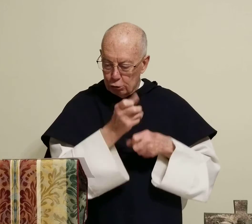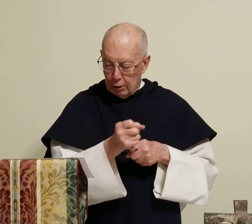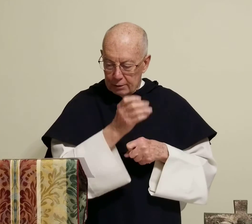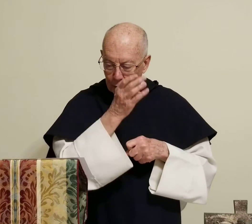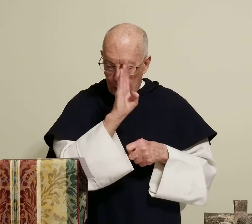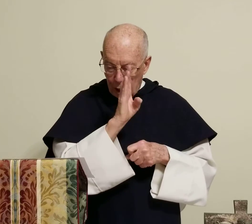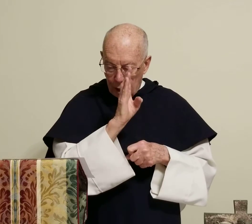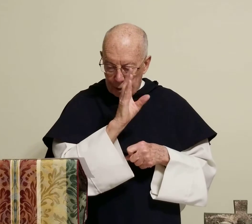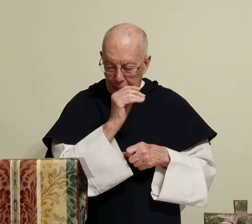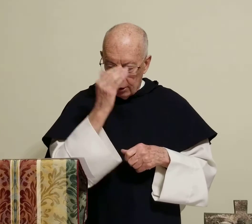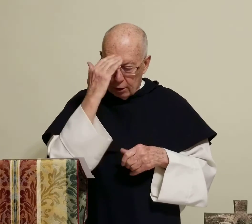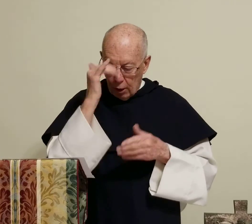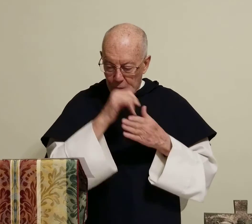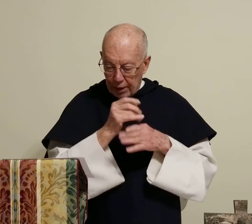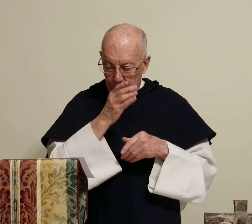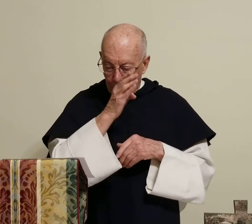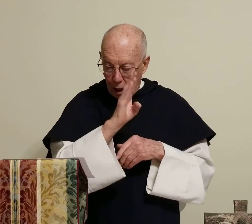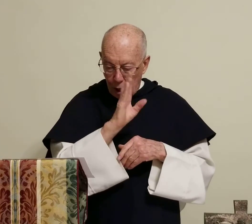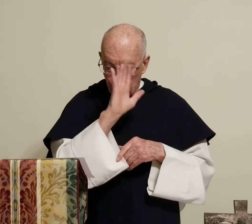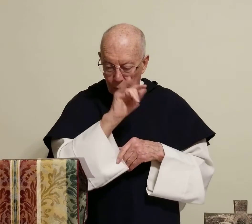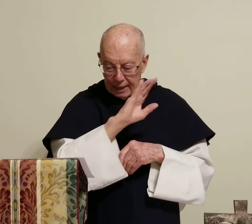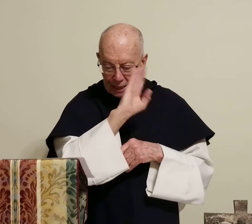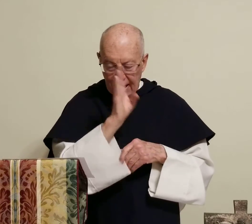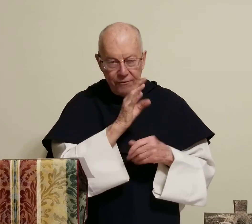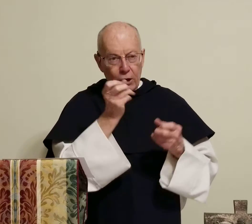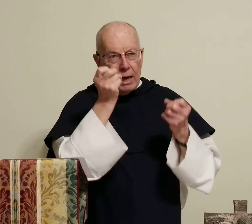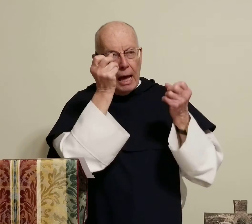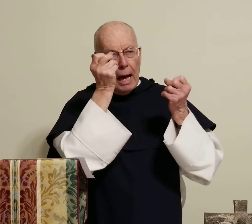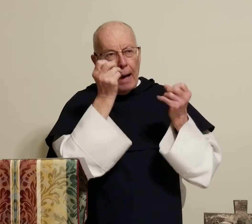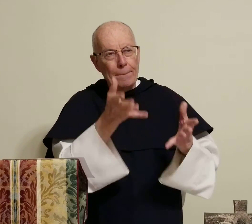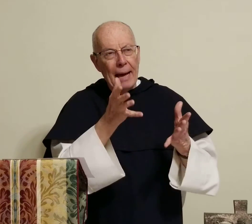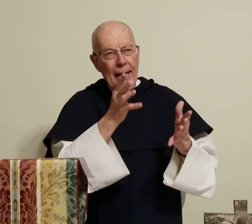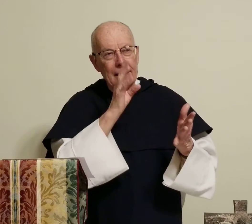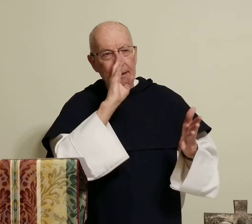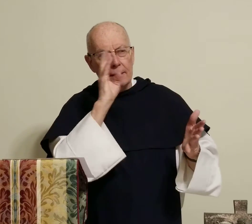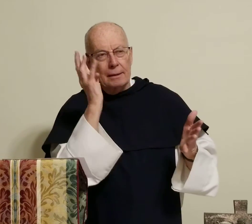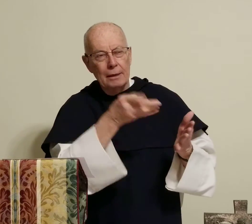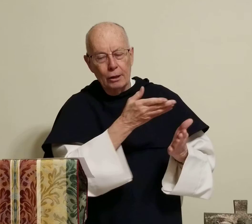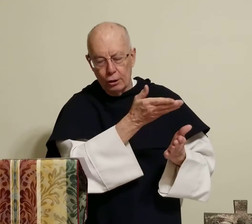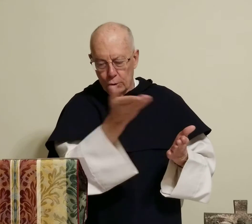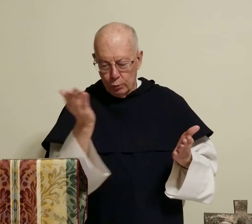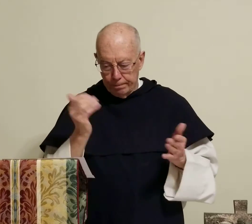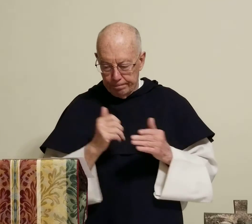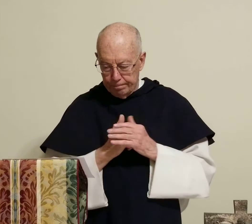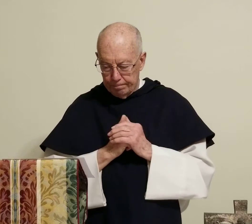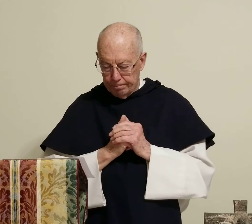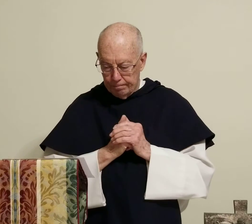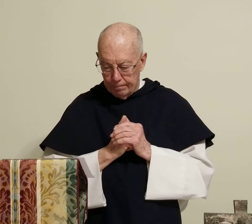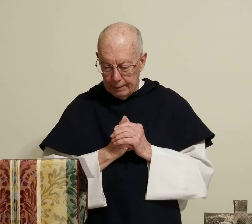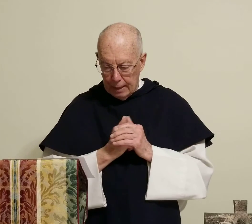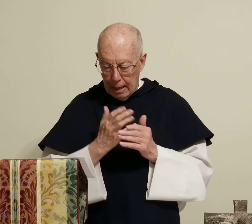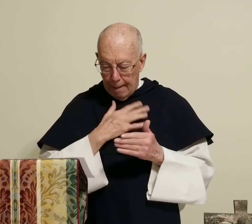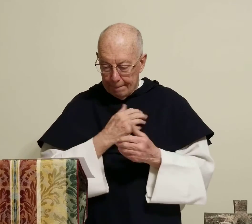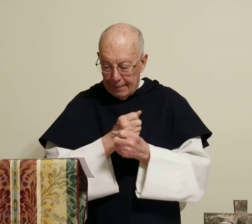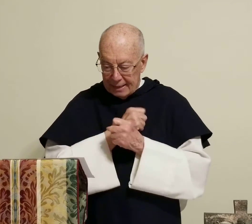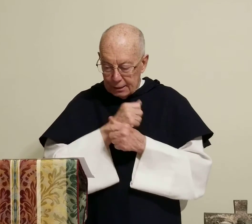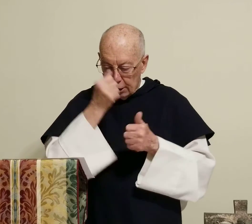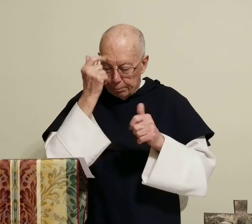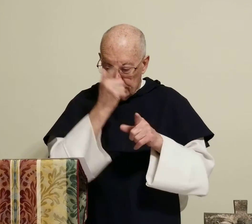Trust God and know that God will never abandon you. My dear